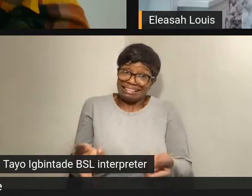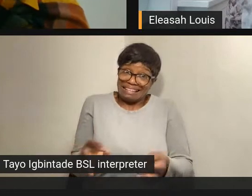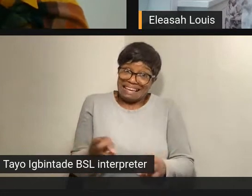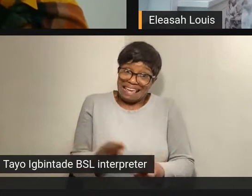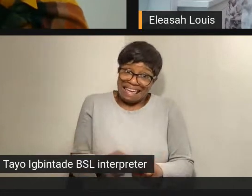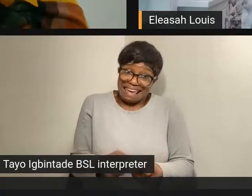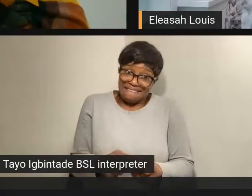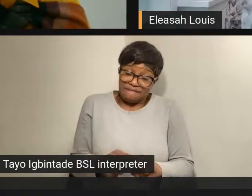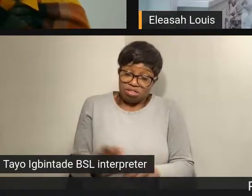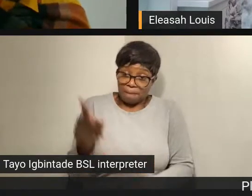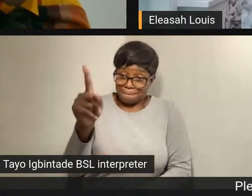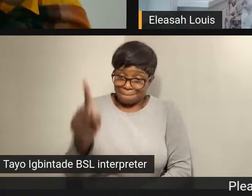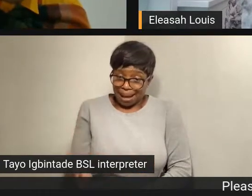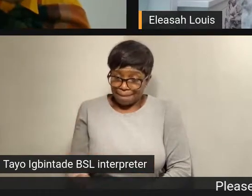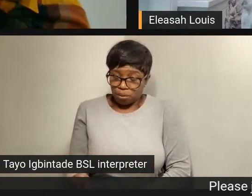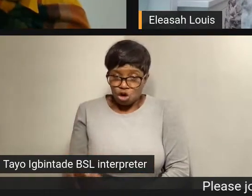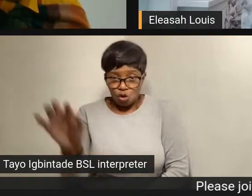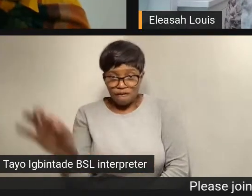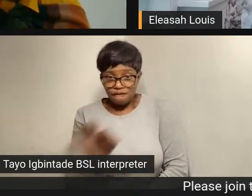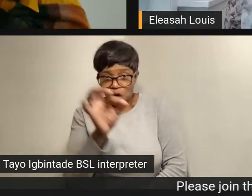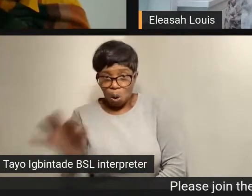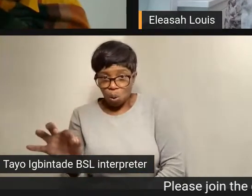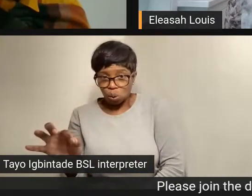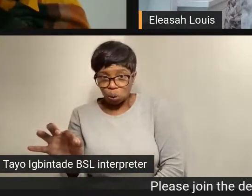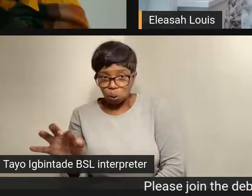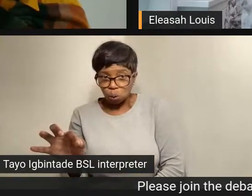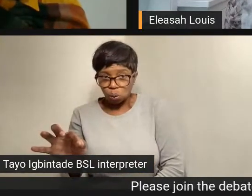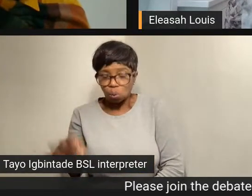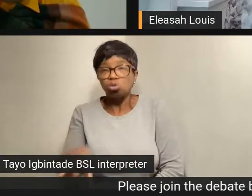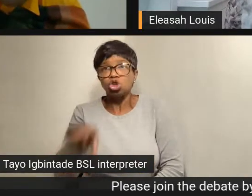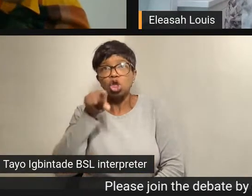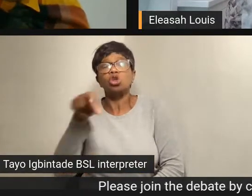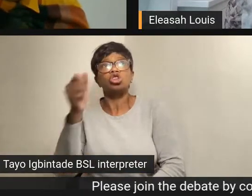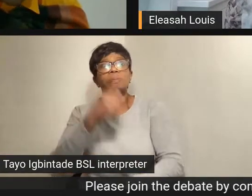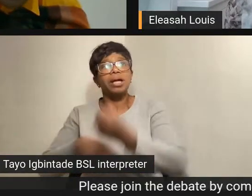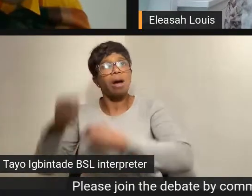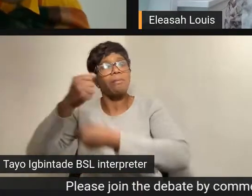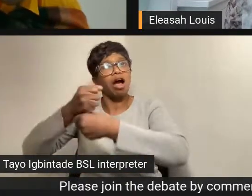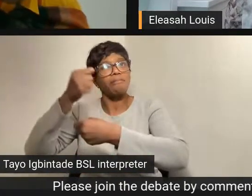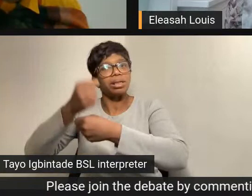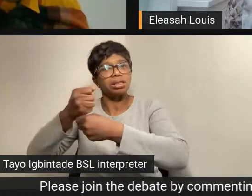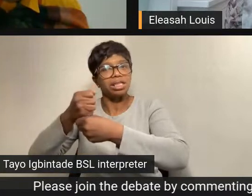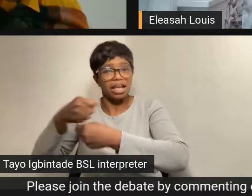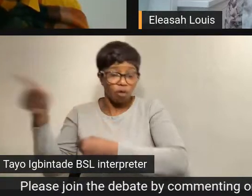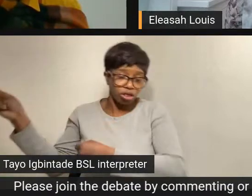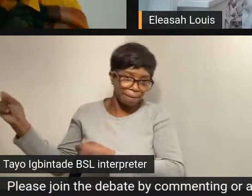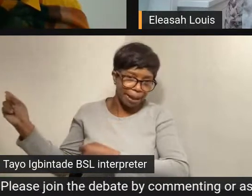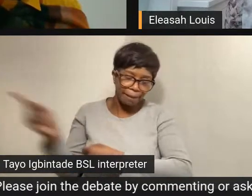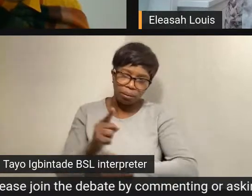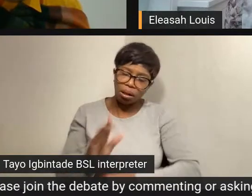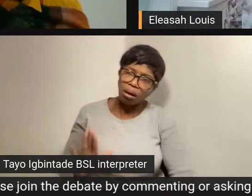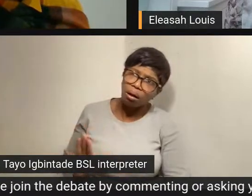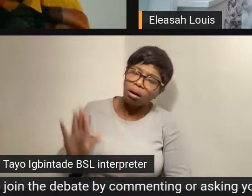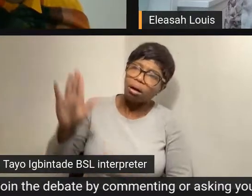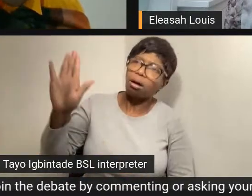vote, the people who put you in office, rise up and tell you that they need